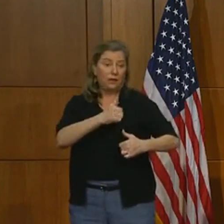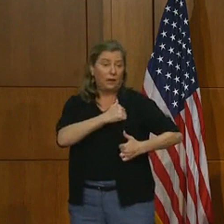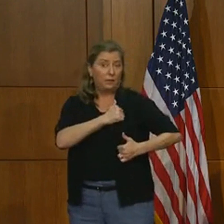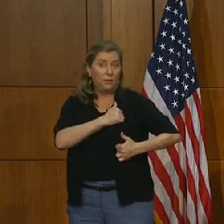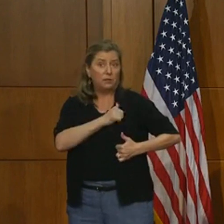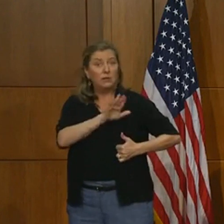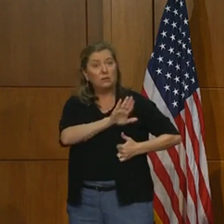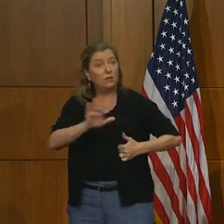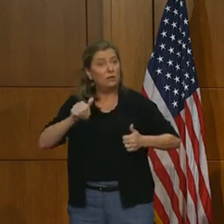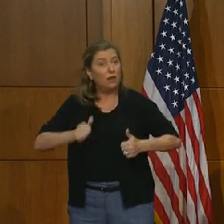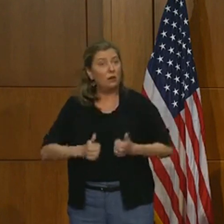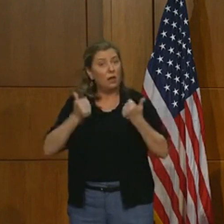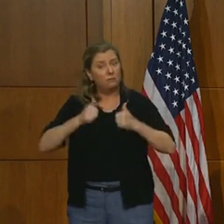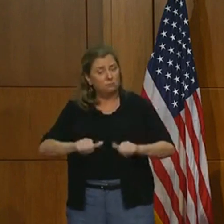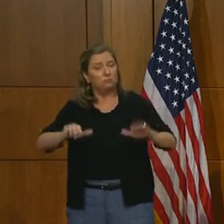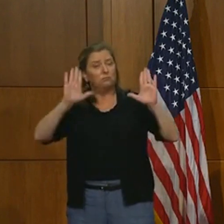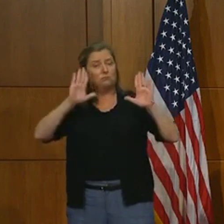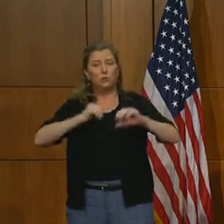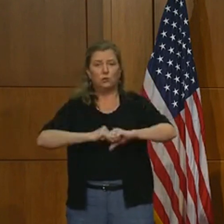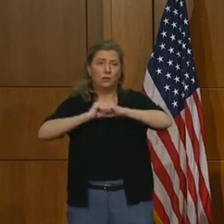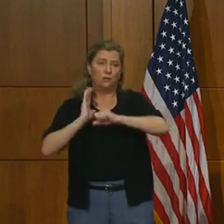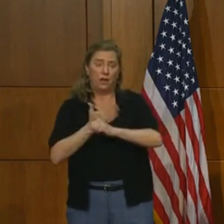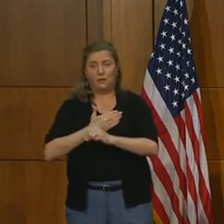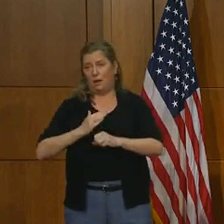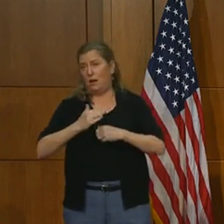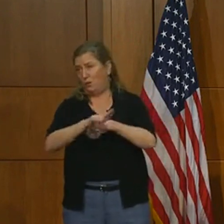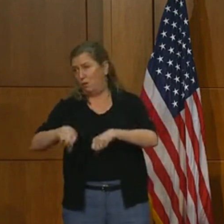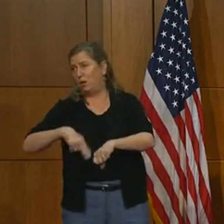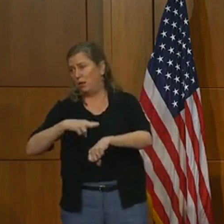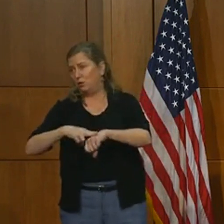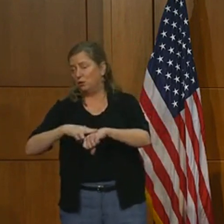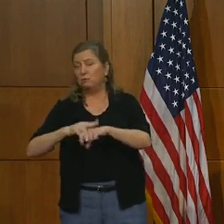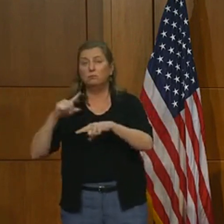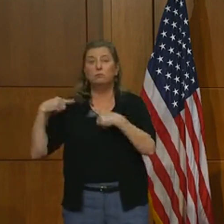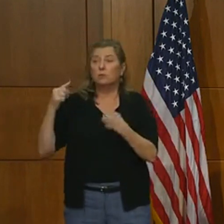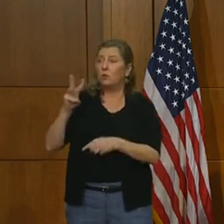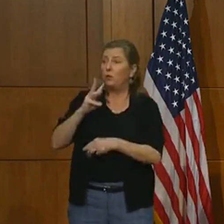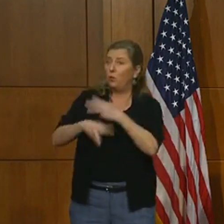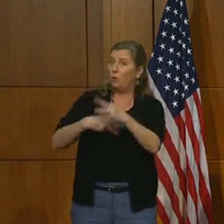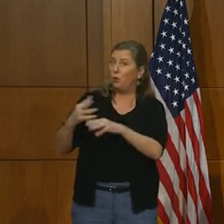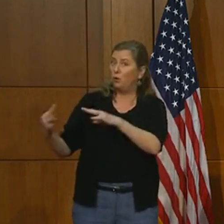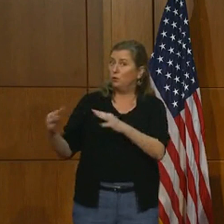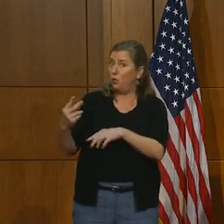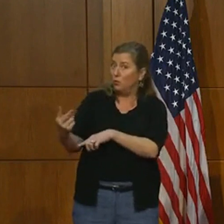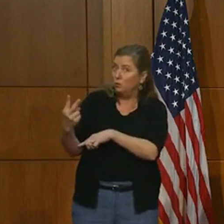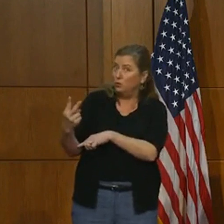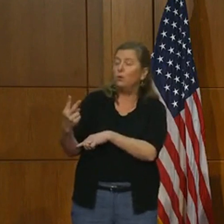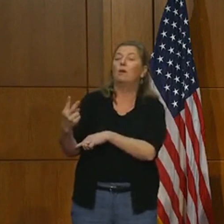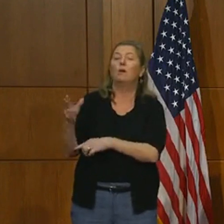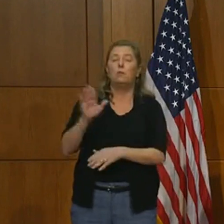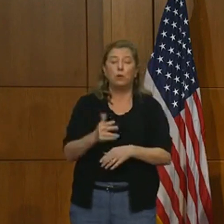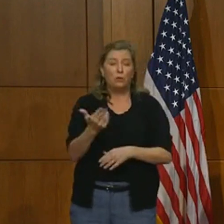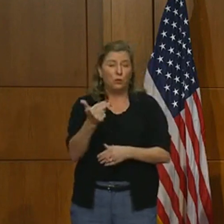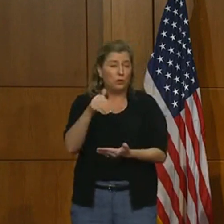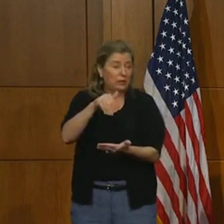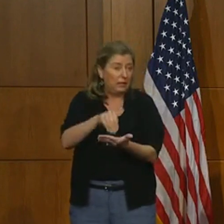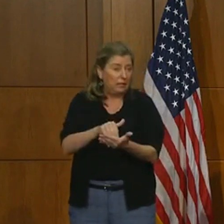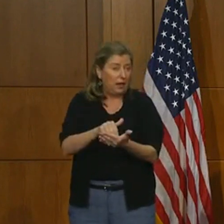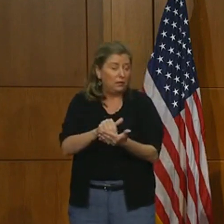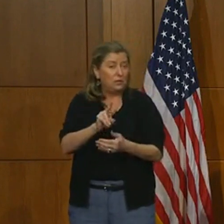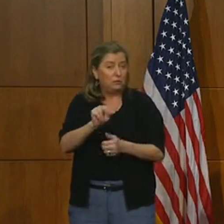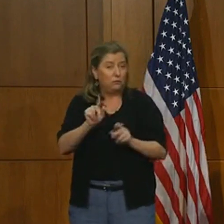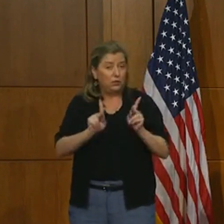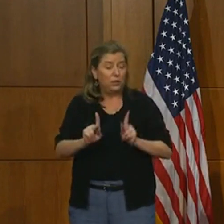their lives to defend our nation. Since World War II, nearly 13,000 Virginians have